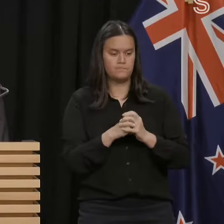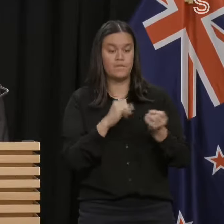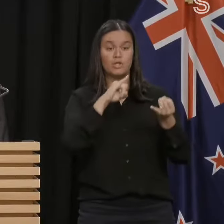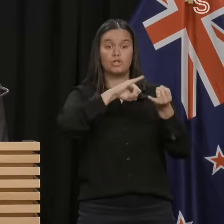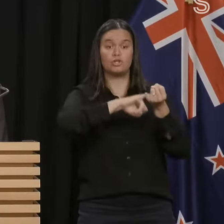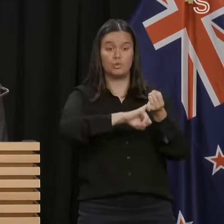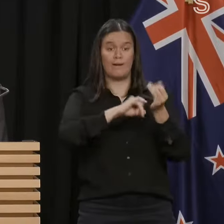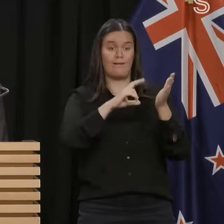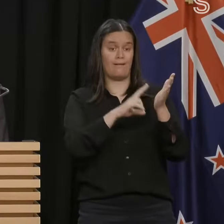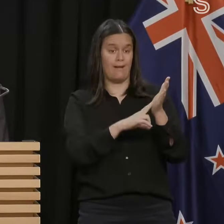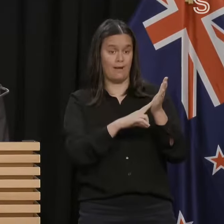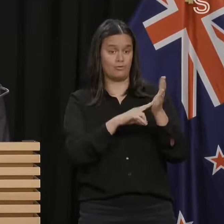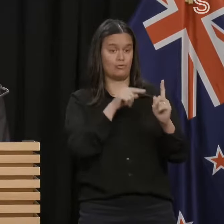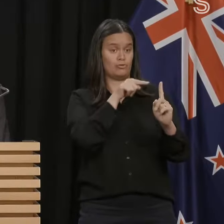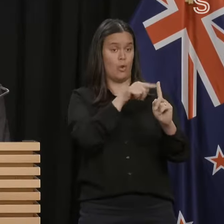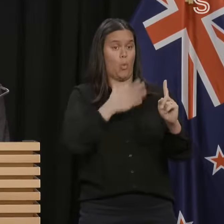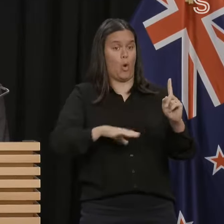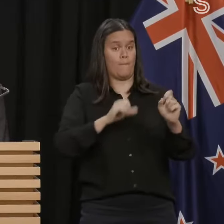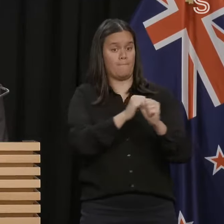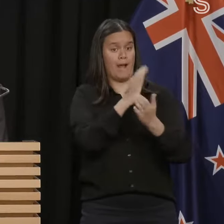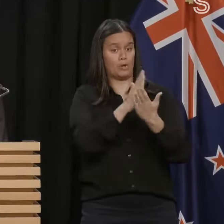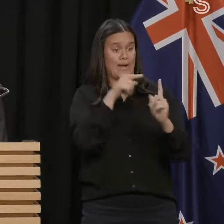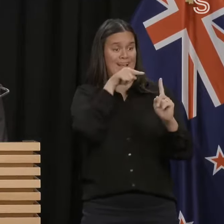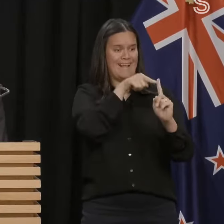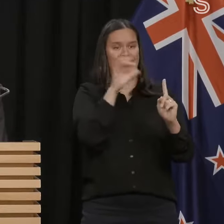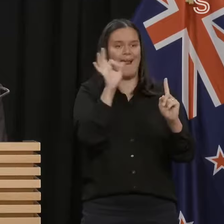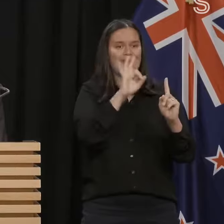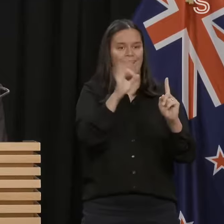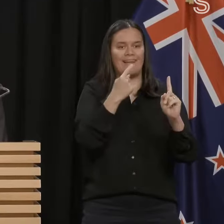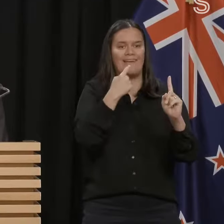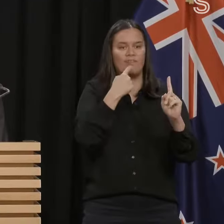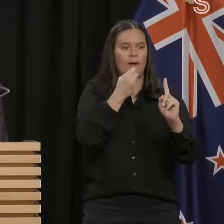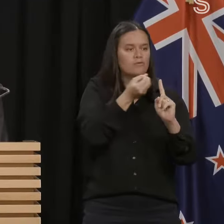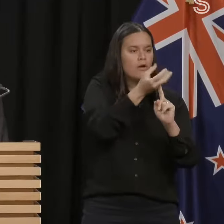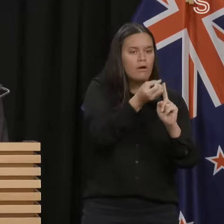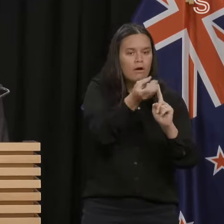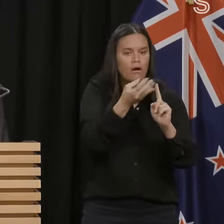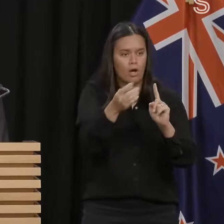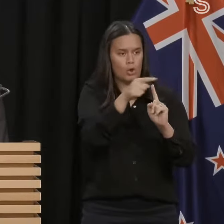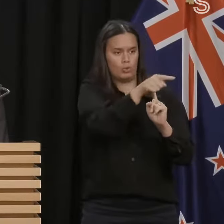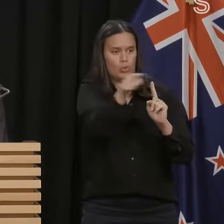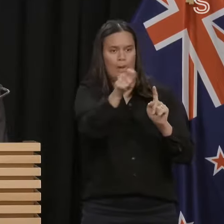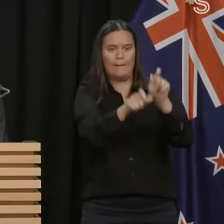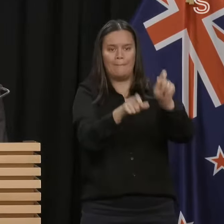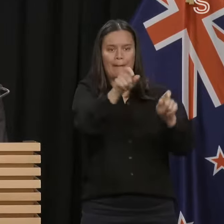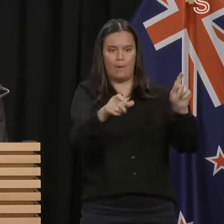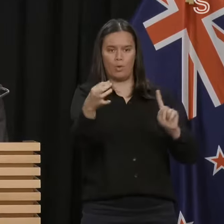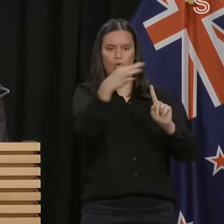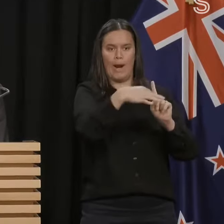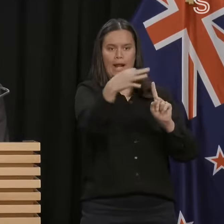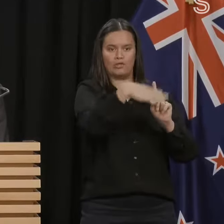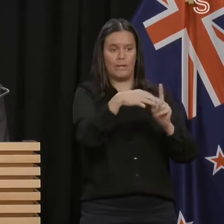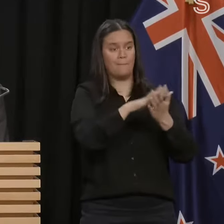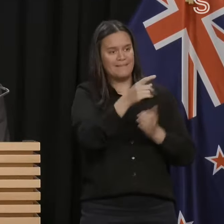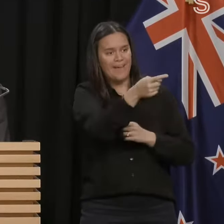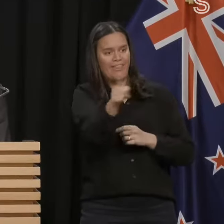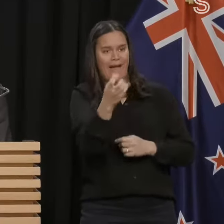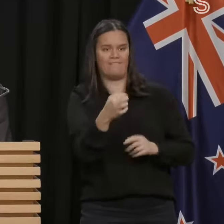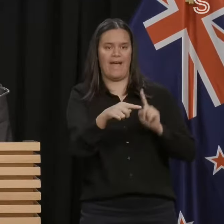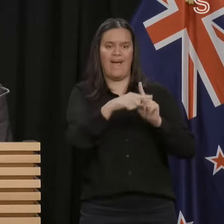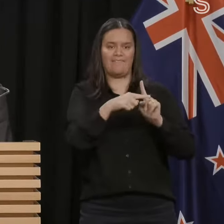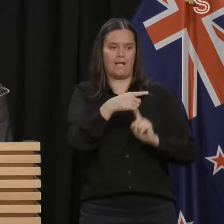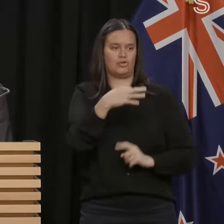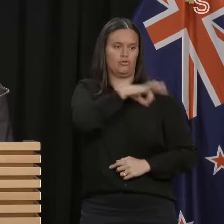concerned wasn't providing any information that people who were donating to his campaign were gaining additional advantage from having.